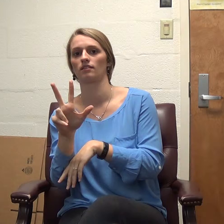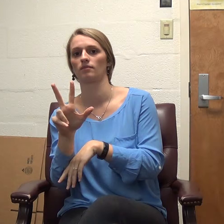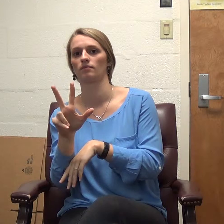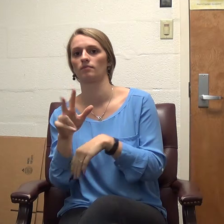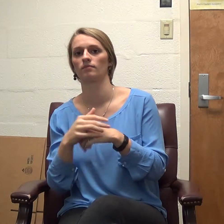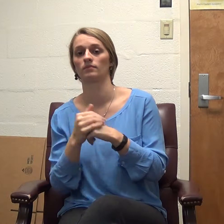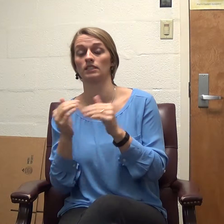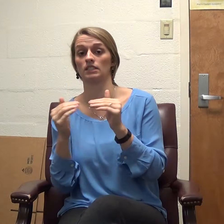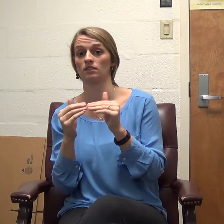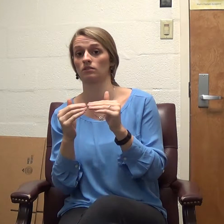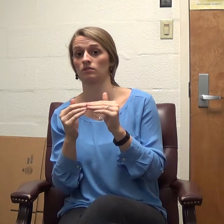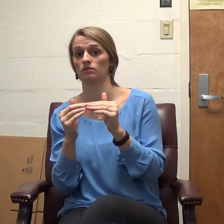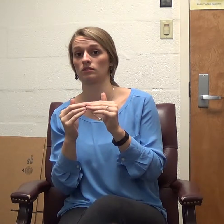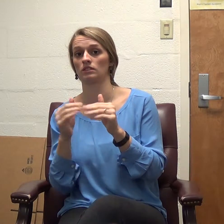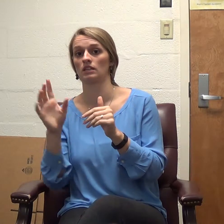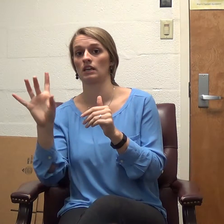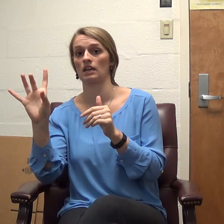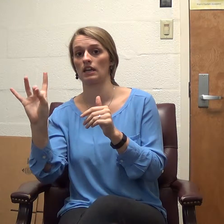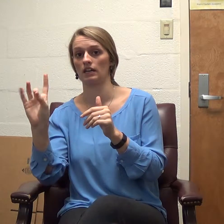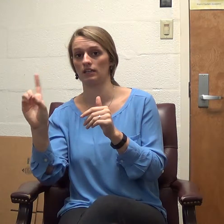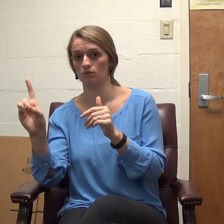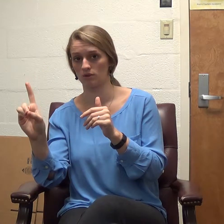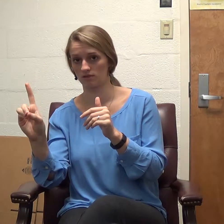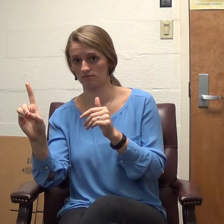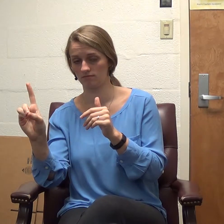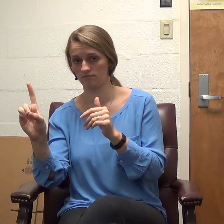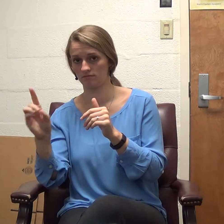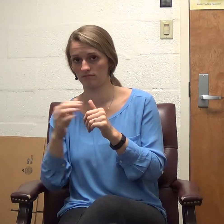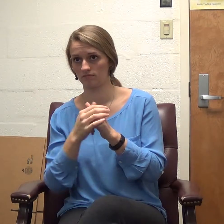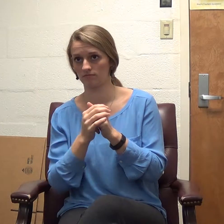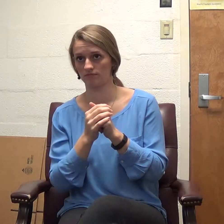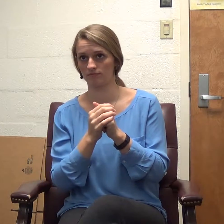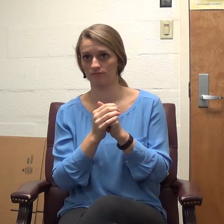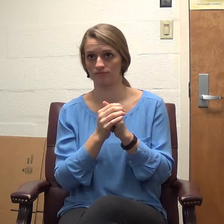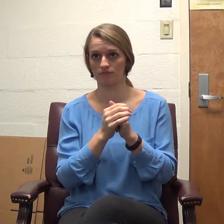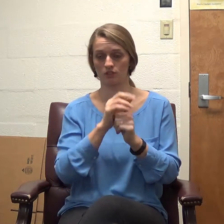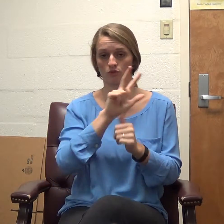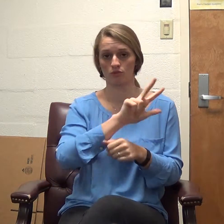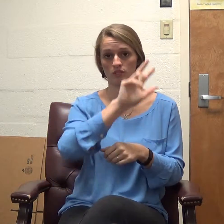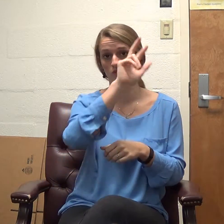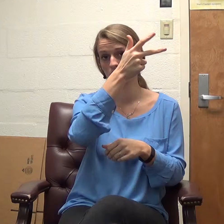which equals 81. 3 to the 3rd power